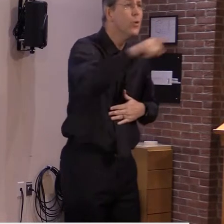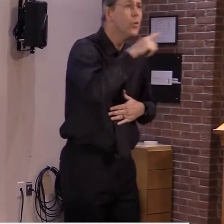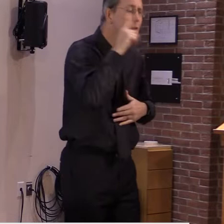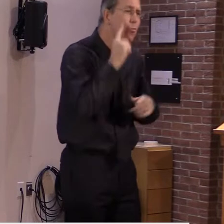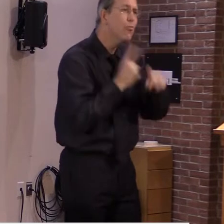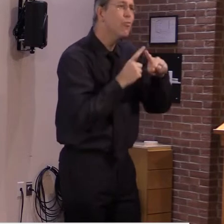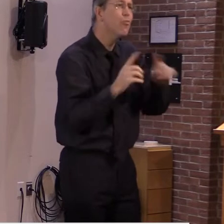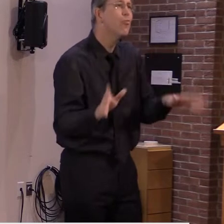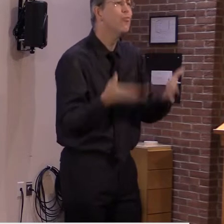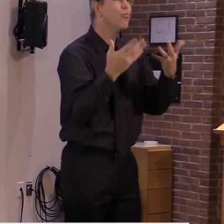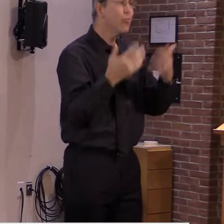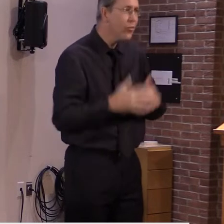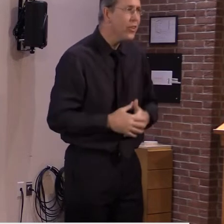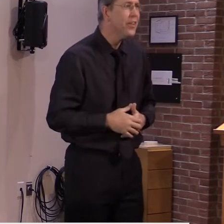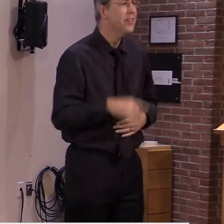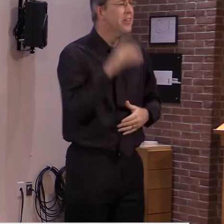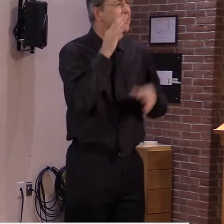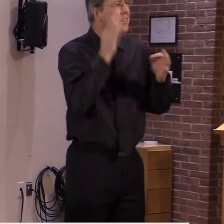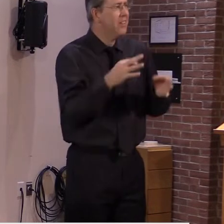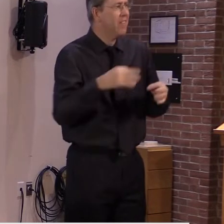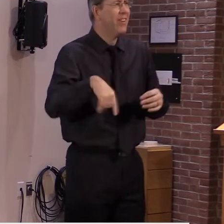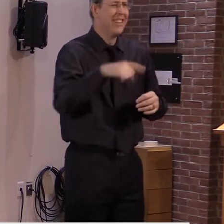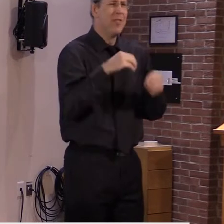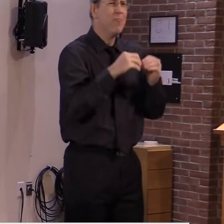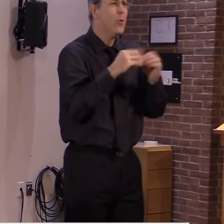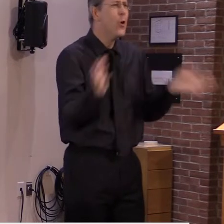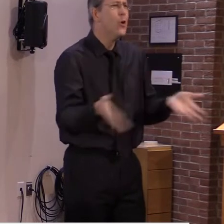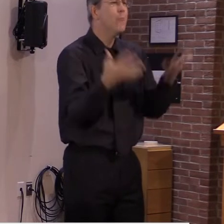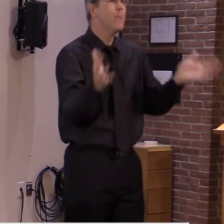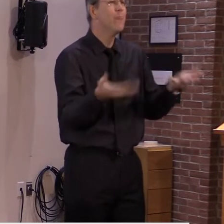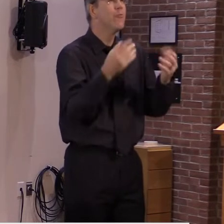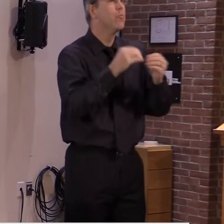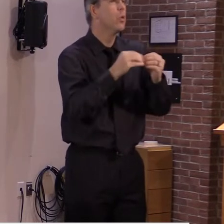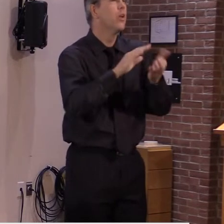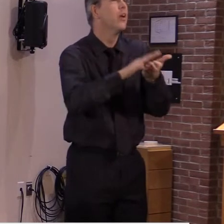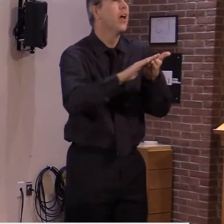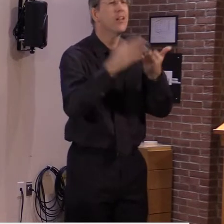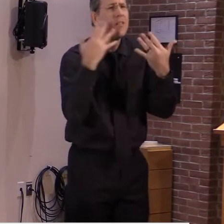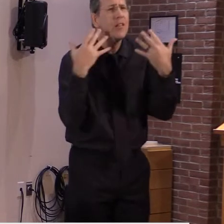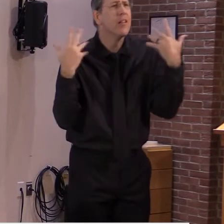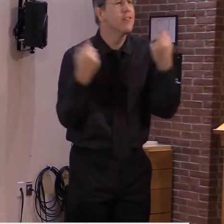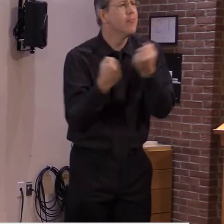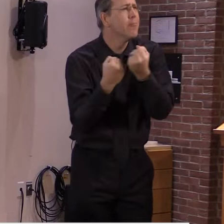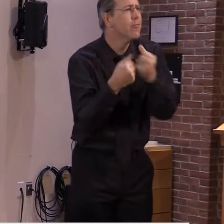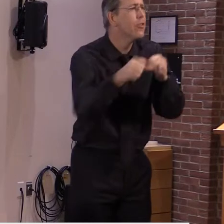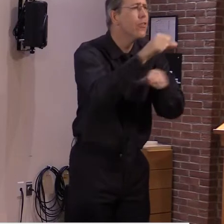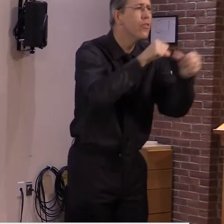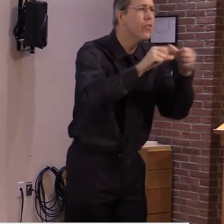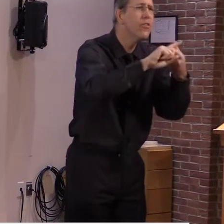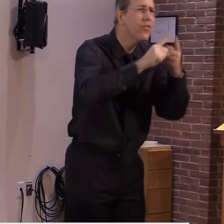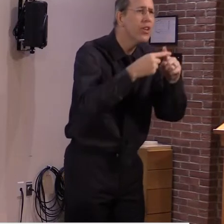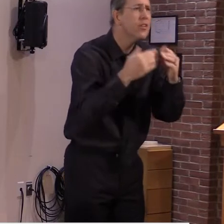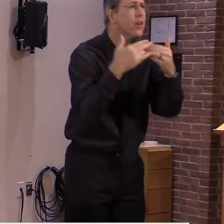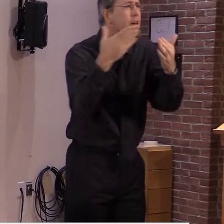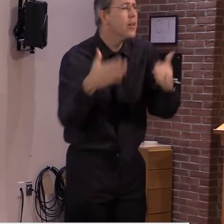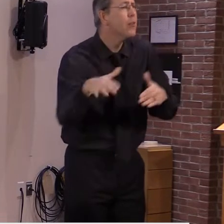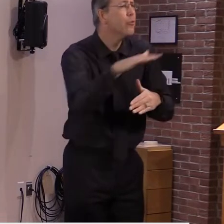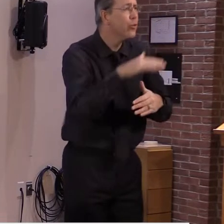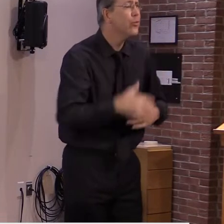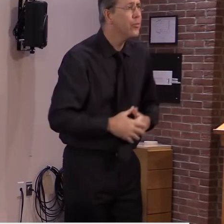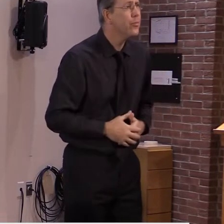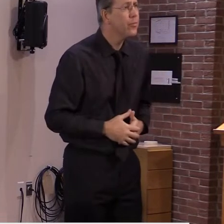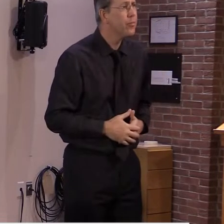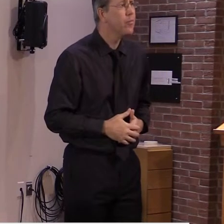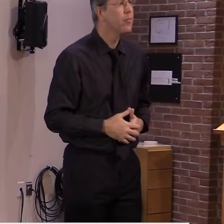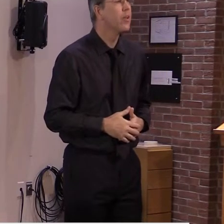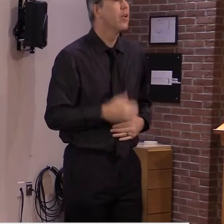more acts of kindness in order to give us hope and hope for others as well. I know it's been